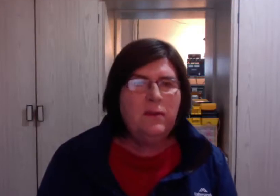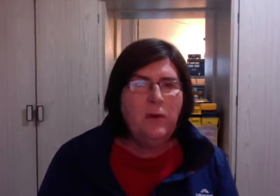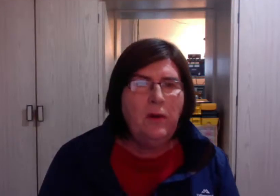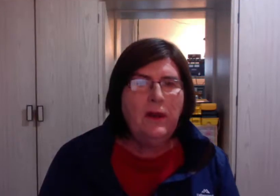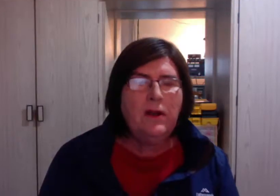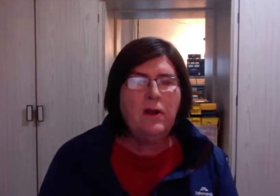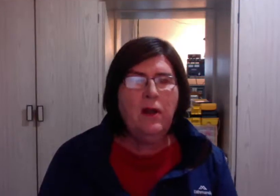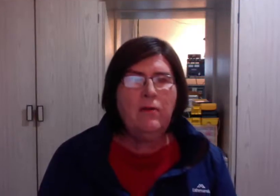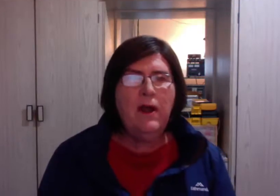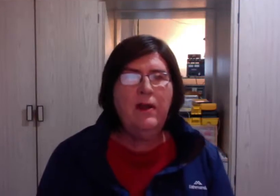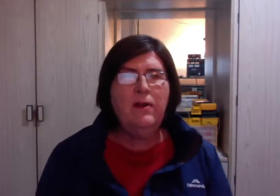small like a Colorado,